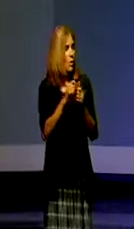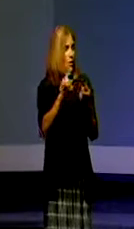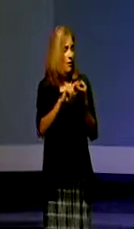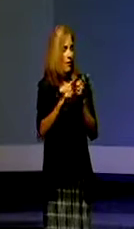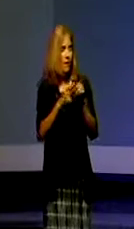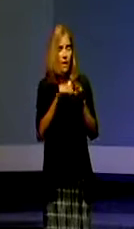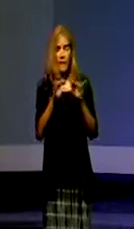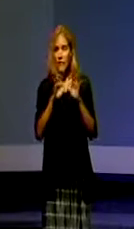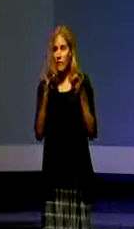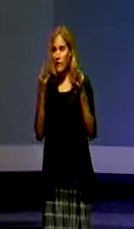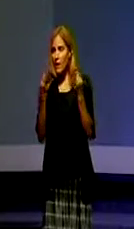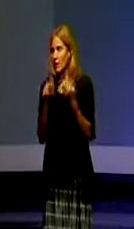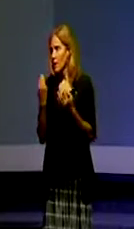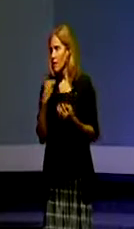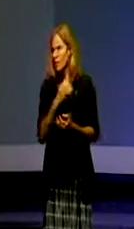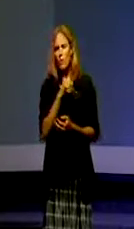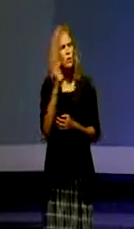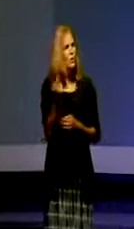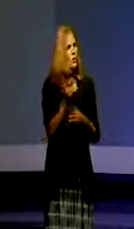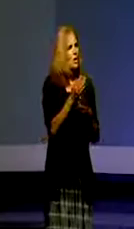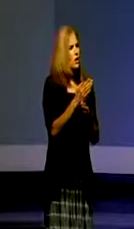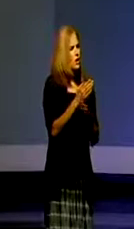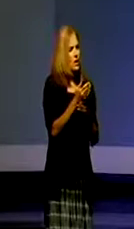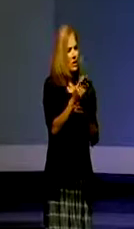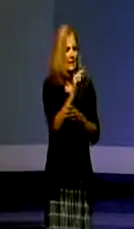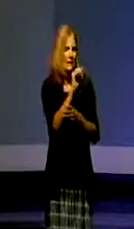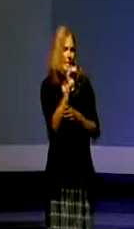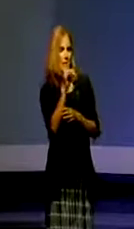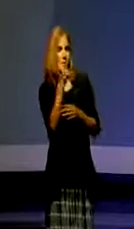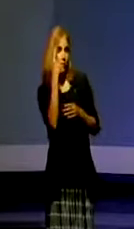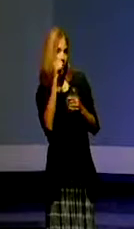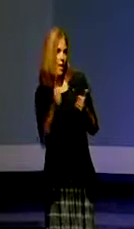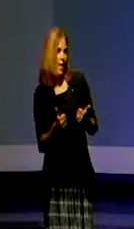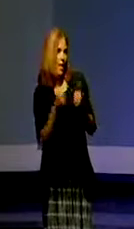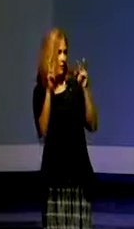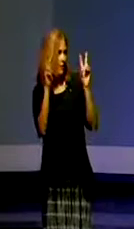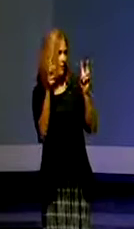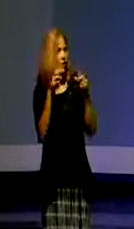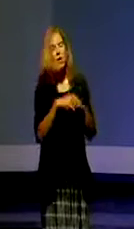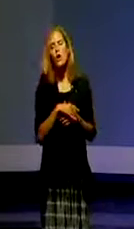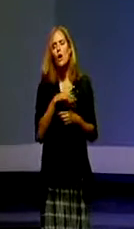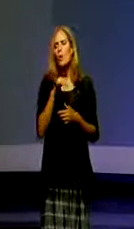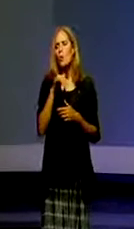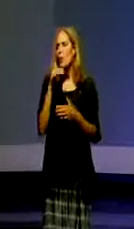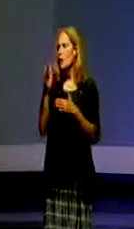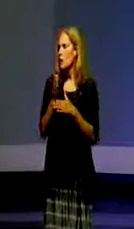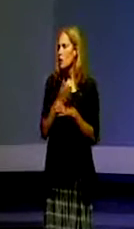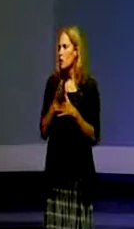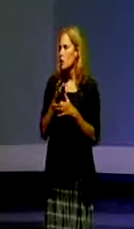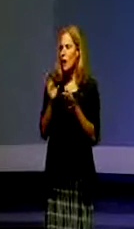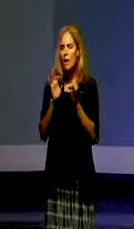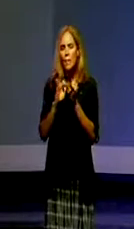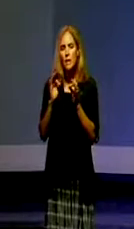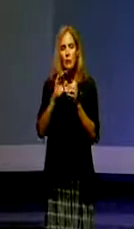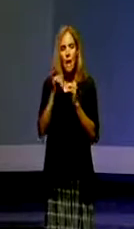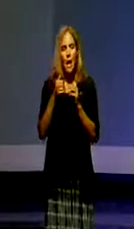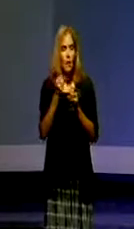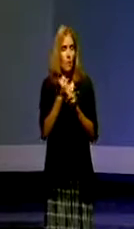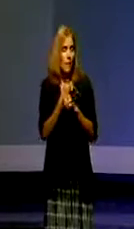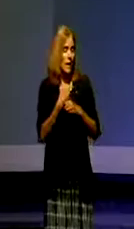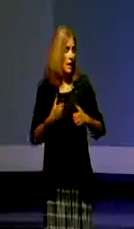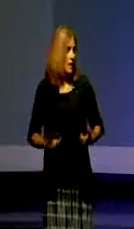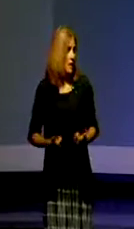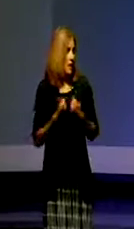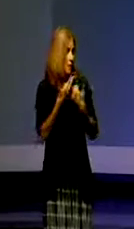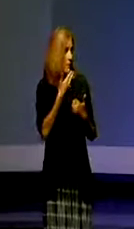friends and family members, we don't just share tips for life. We don't share a message about how to make life